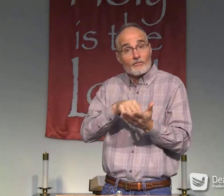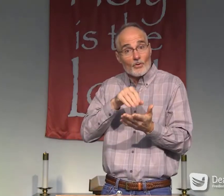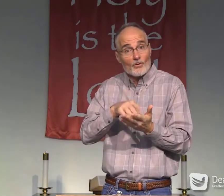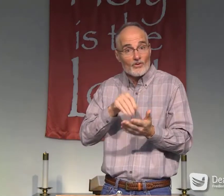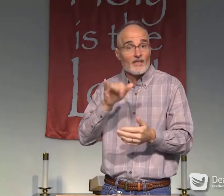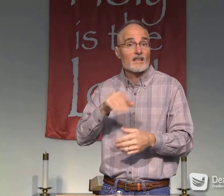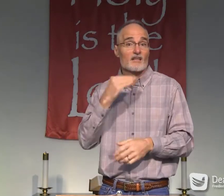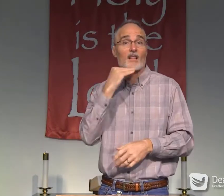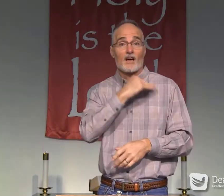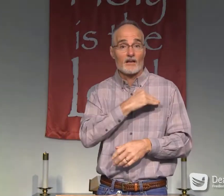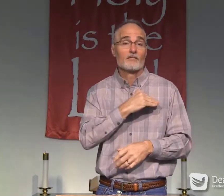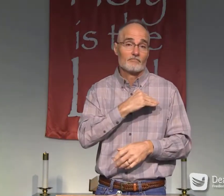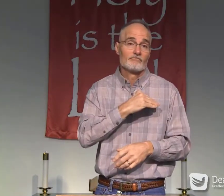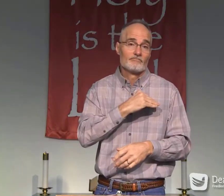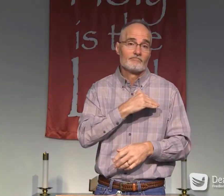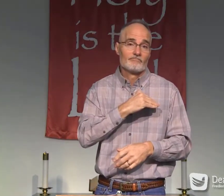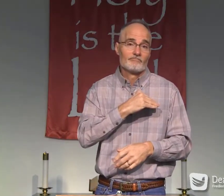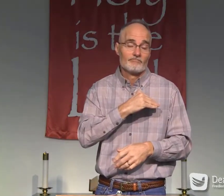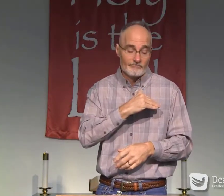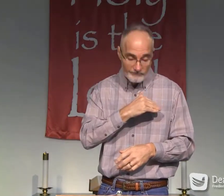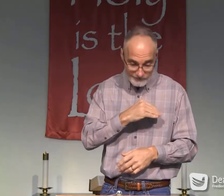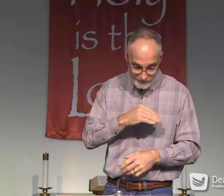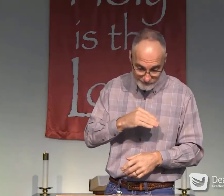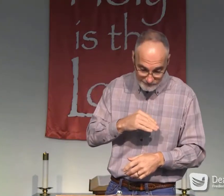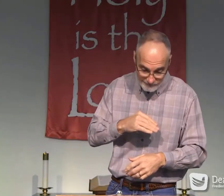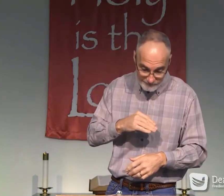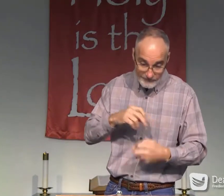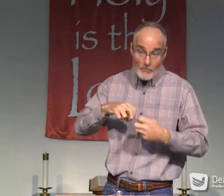Now, hopefully, as Christians, we've learned that that's a lie.